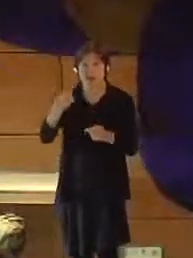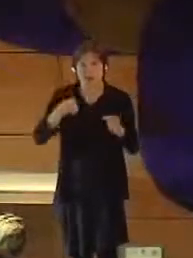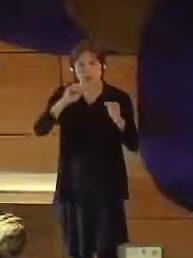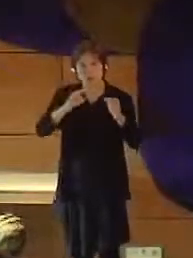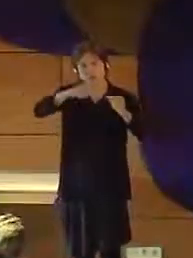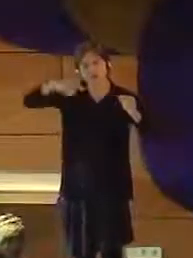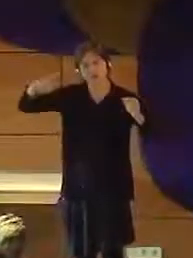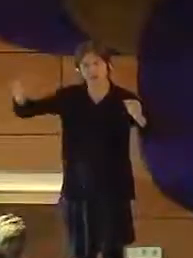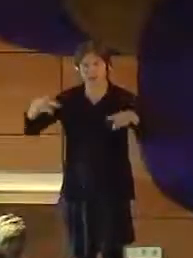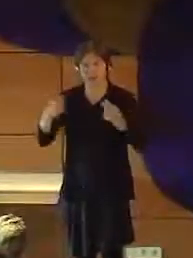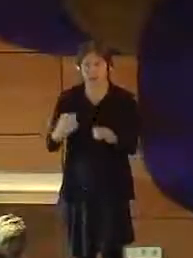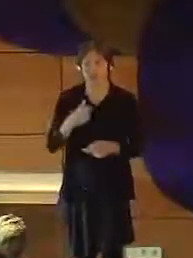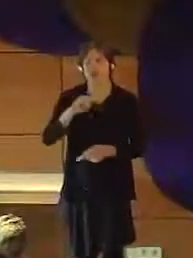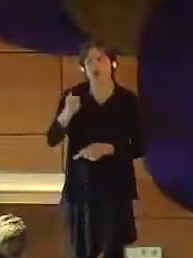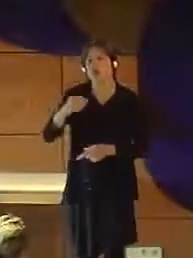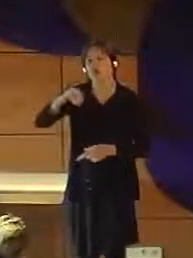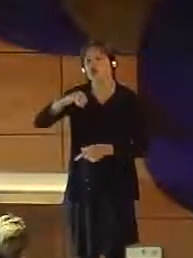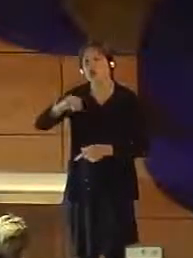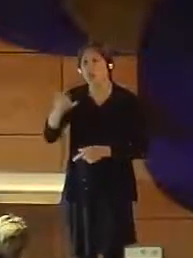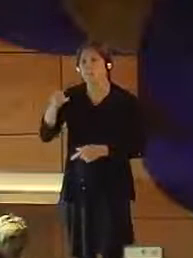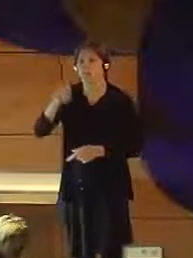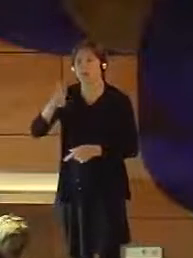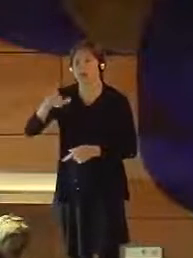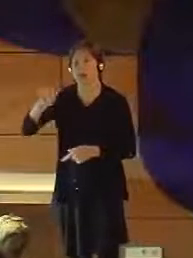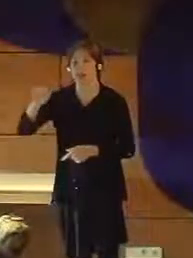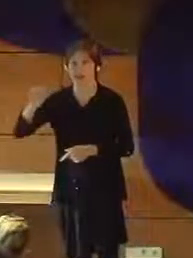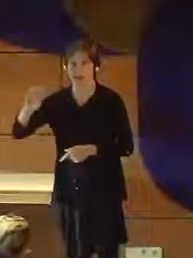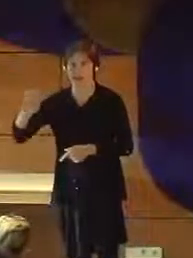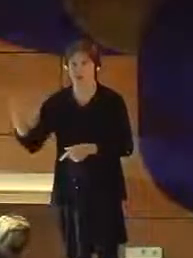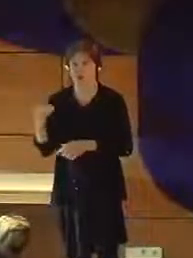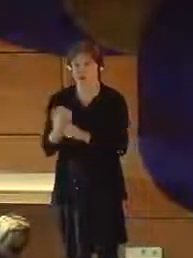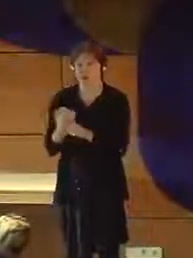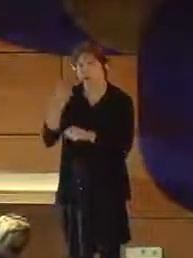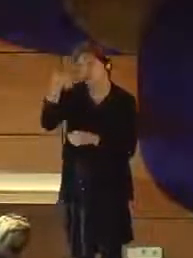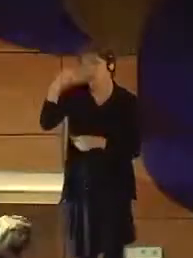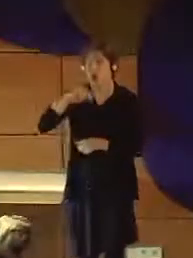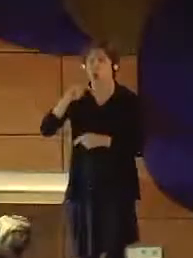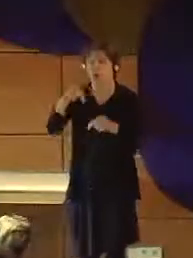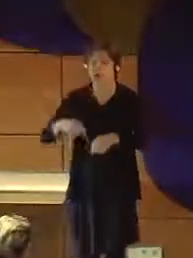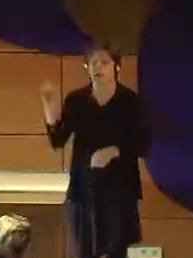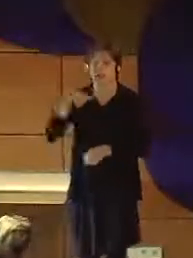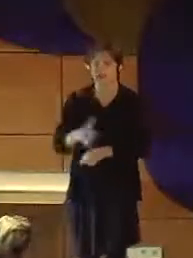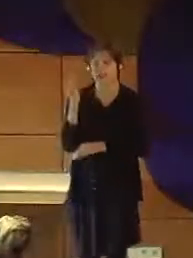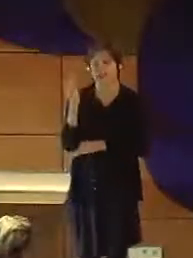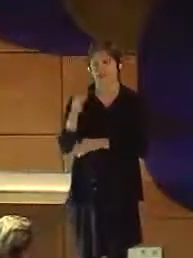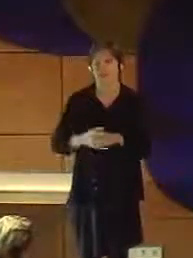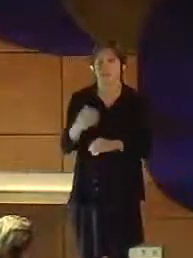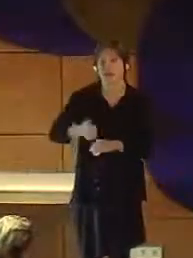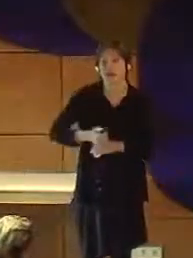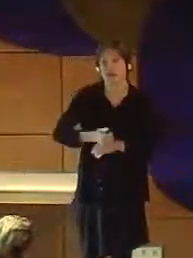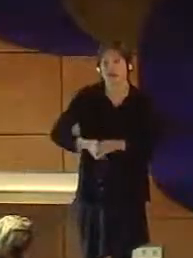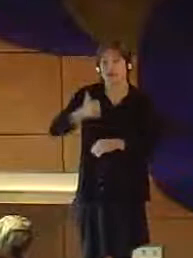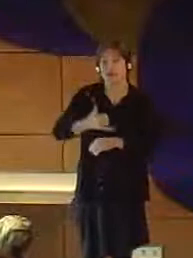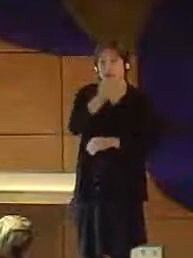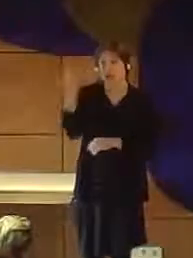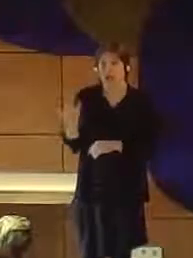tend to drop off in the first year of life and then they parallel along the bottom end, and then they have a poor growth spurt, so they end up relatively short. But